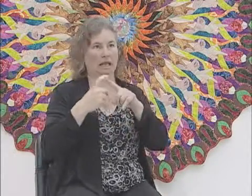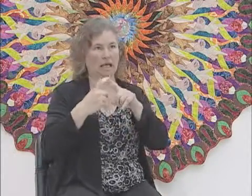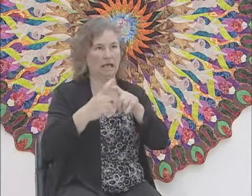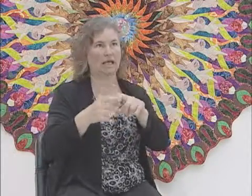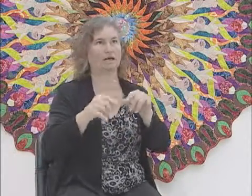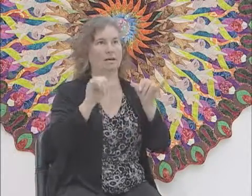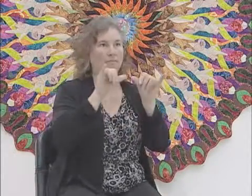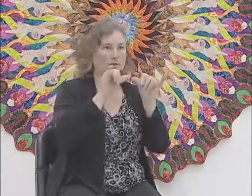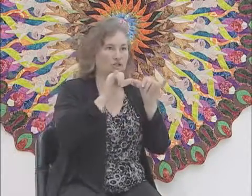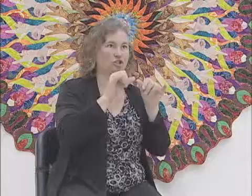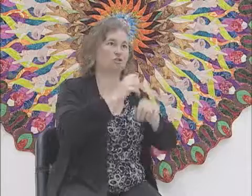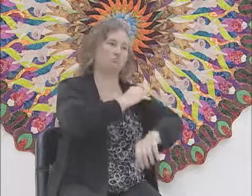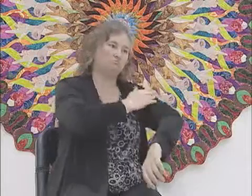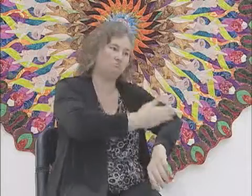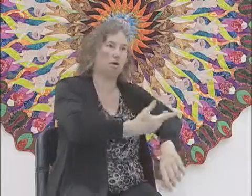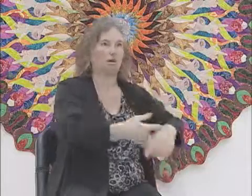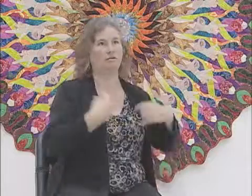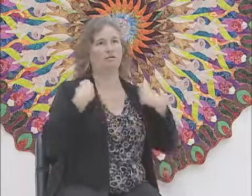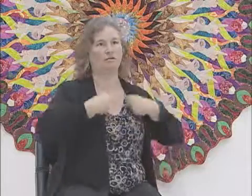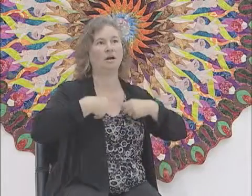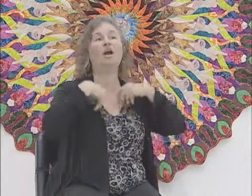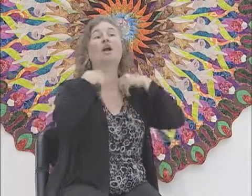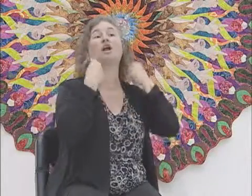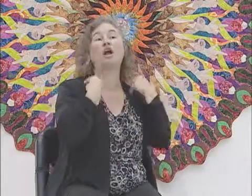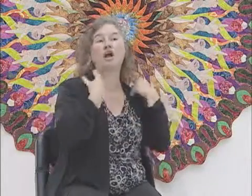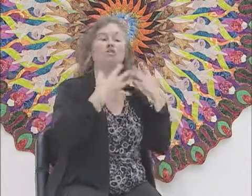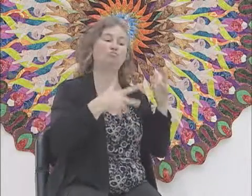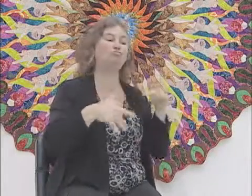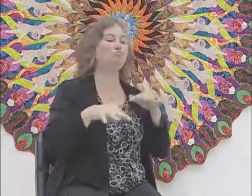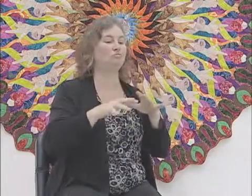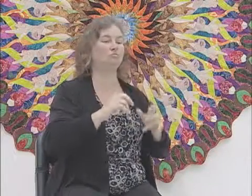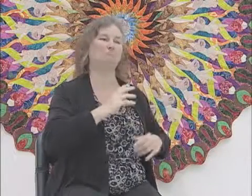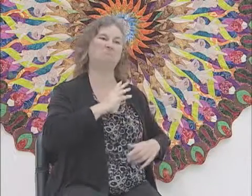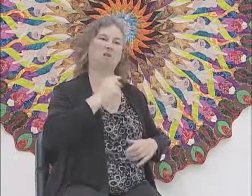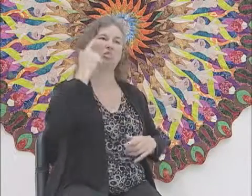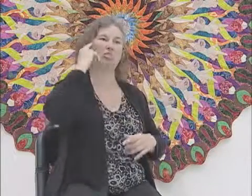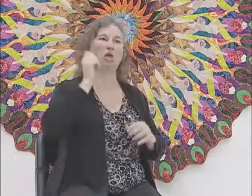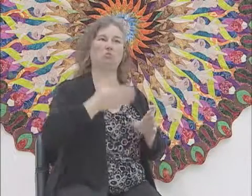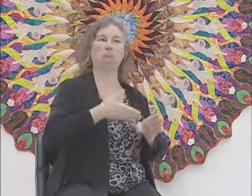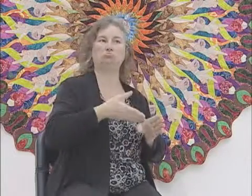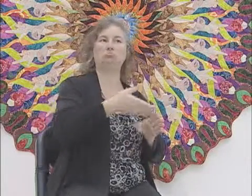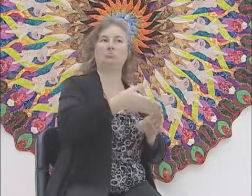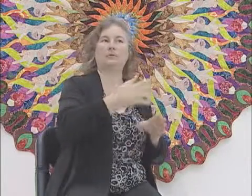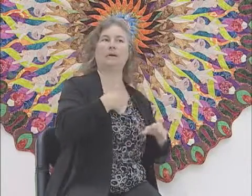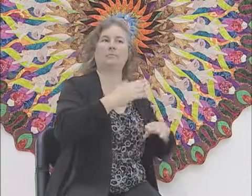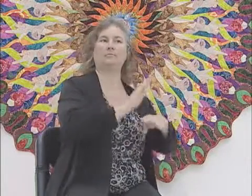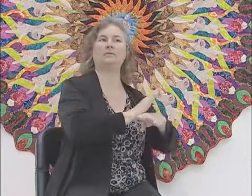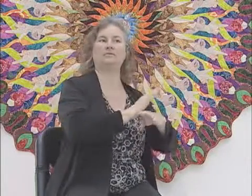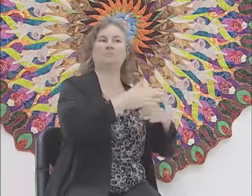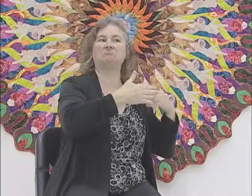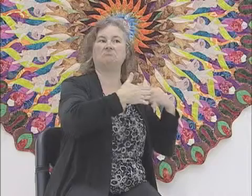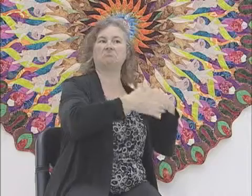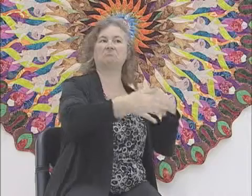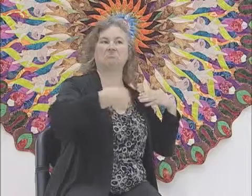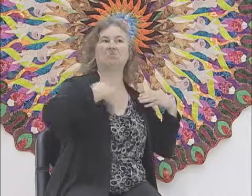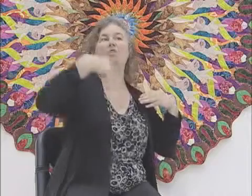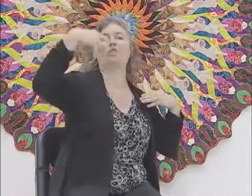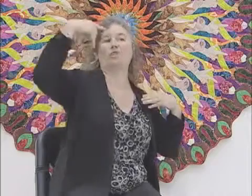designs. I did all the measuring on my own for arms and collars. I figured that that was pretty much going to be my career path